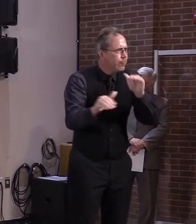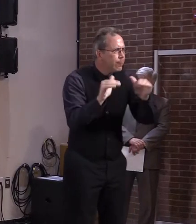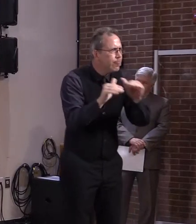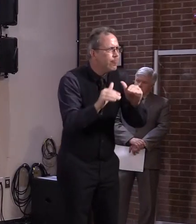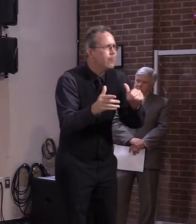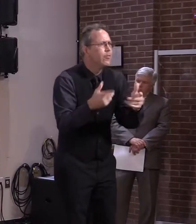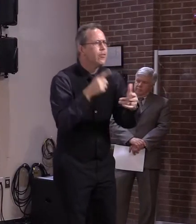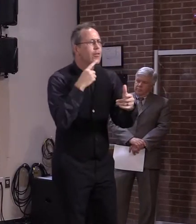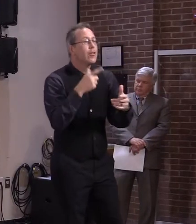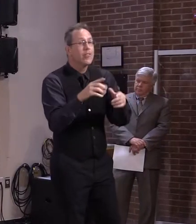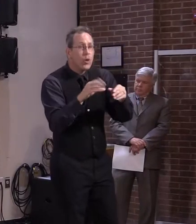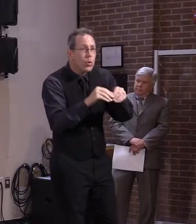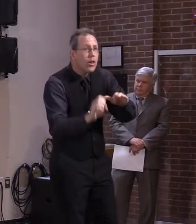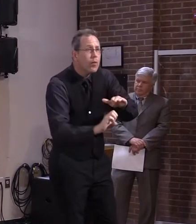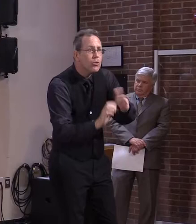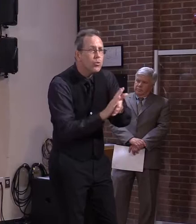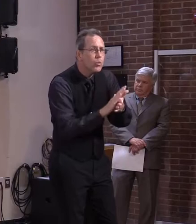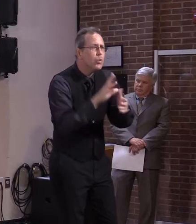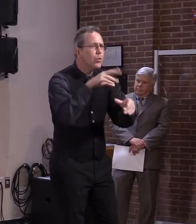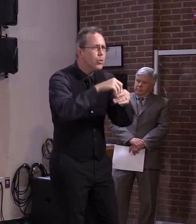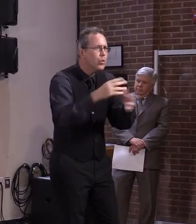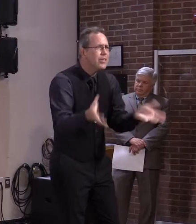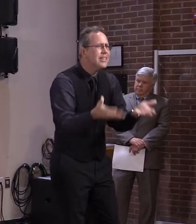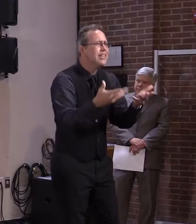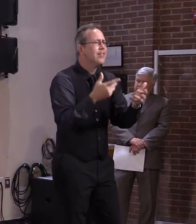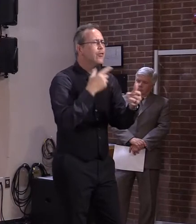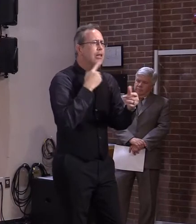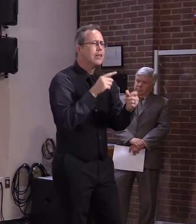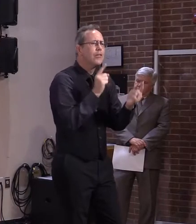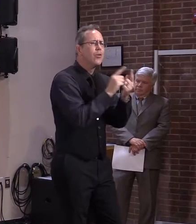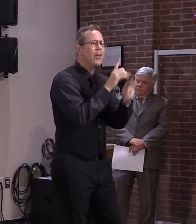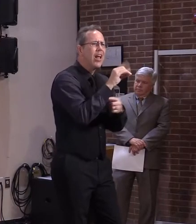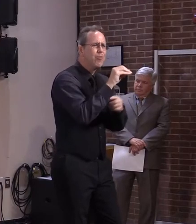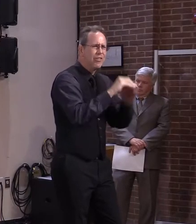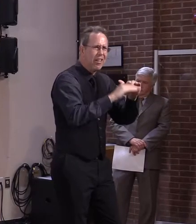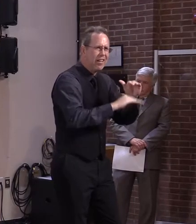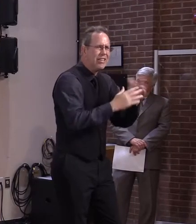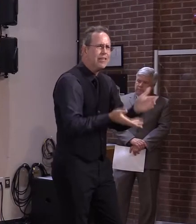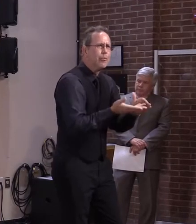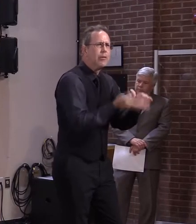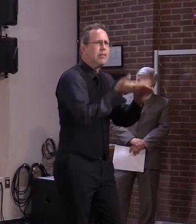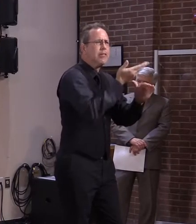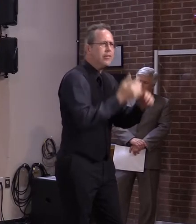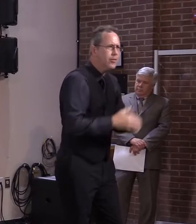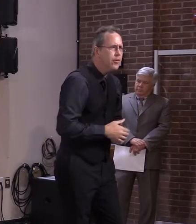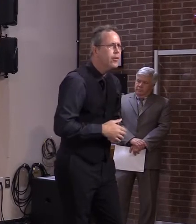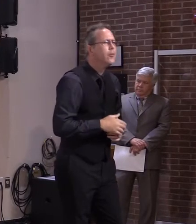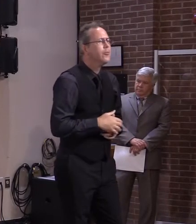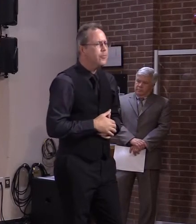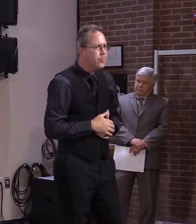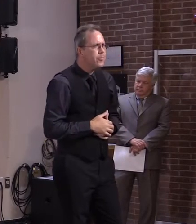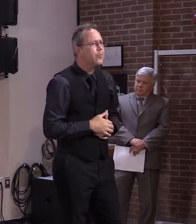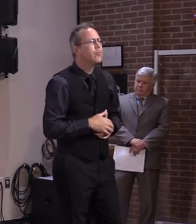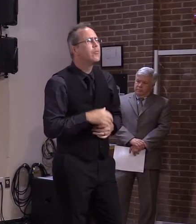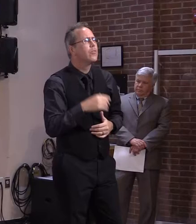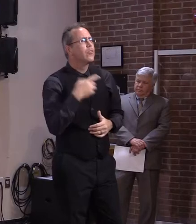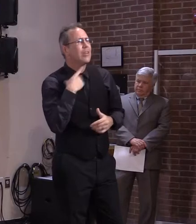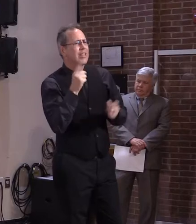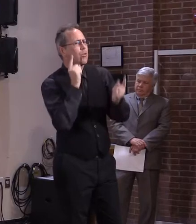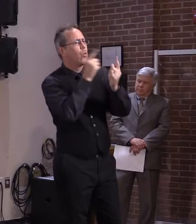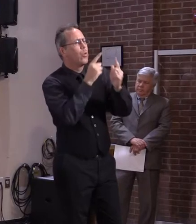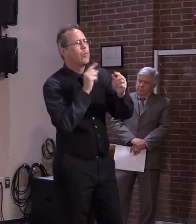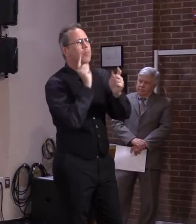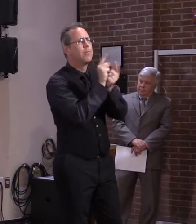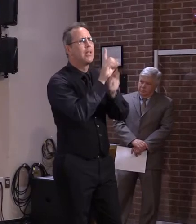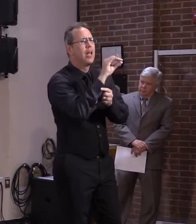80%. In schools with a vaccination rate greater than 80%, a letter will be sent to students and parents in the affected classroom